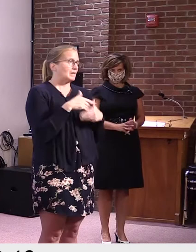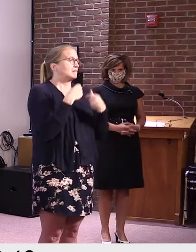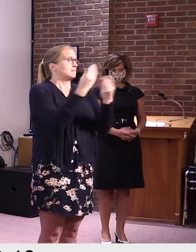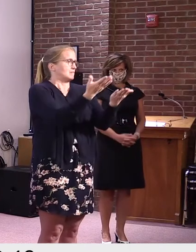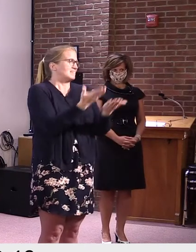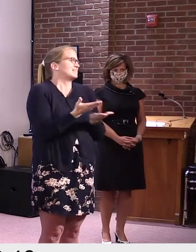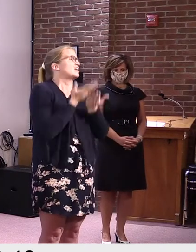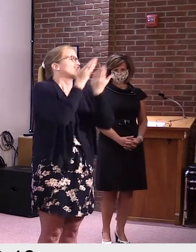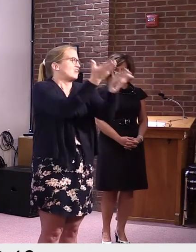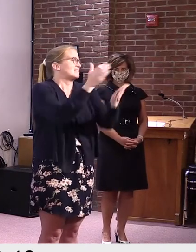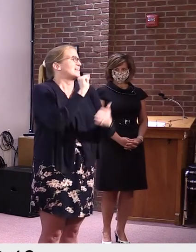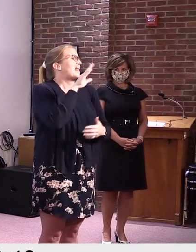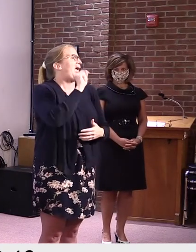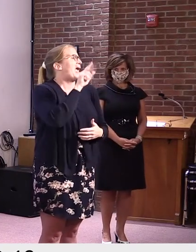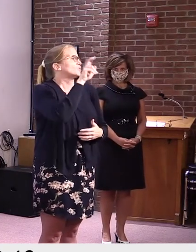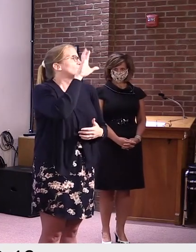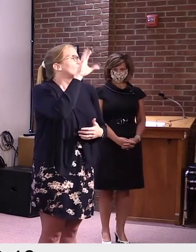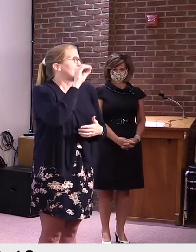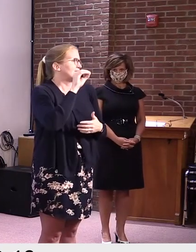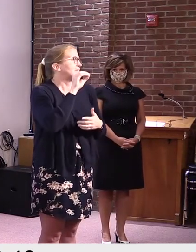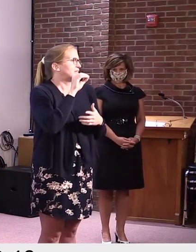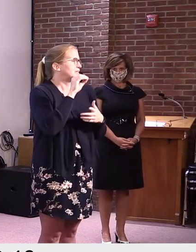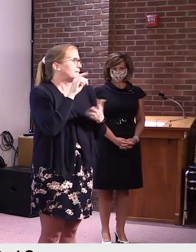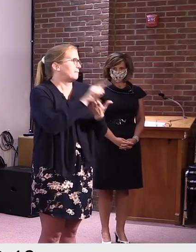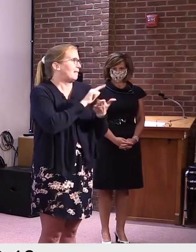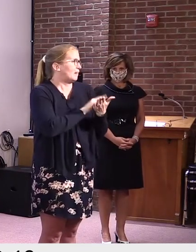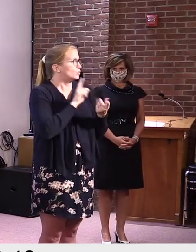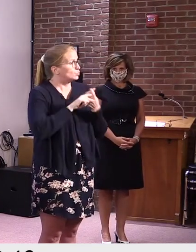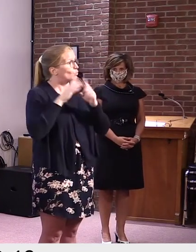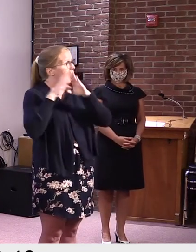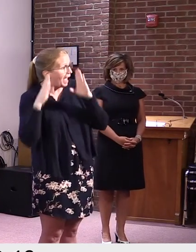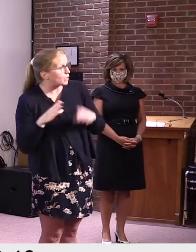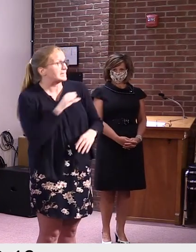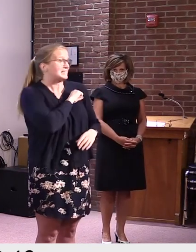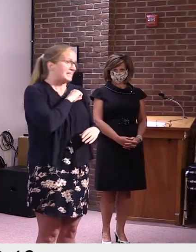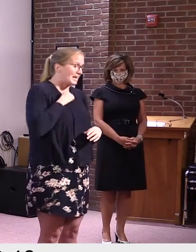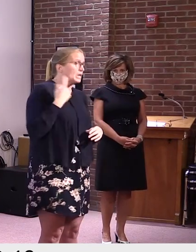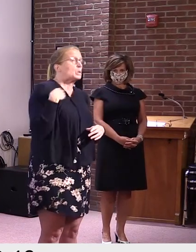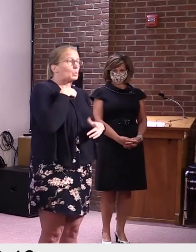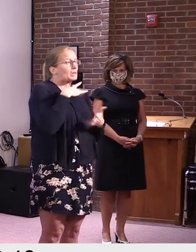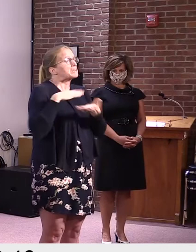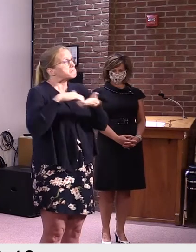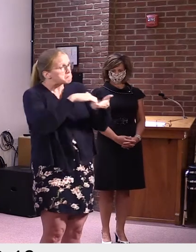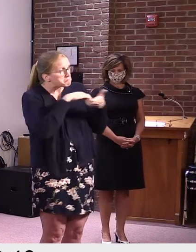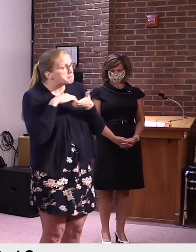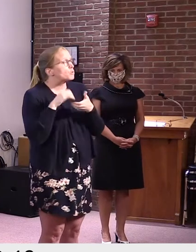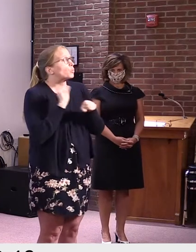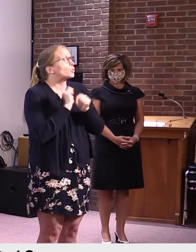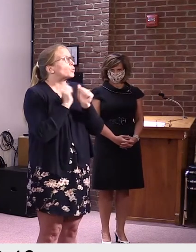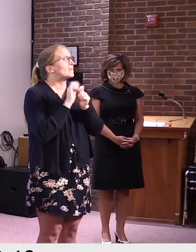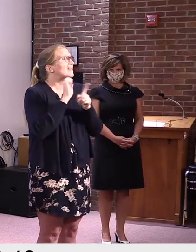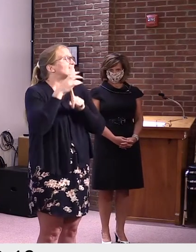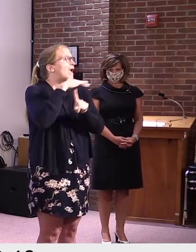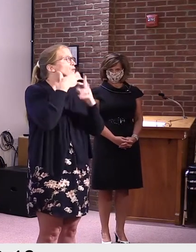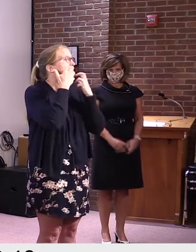bill to the House, I believe in the Senate as well, but where we had some collaboration with some of the environmental groups.